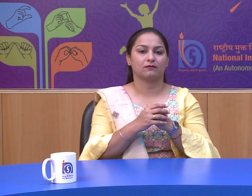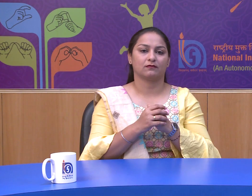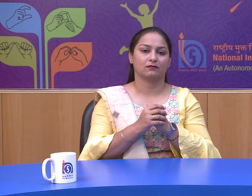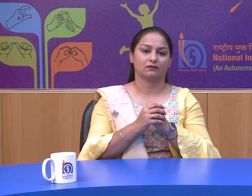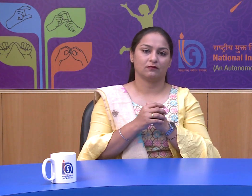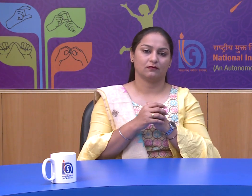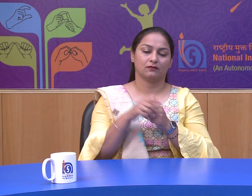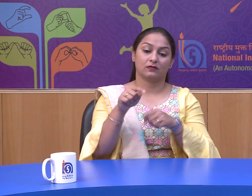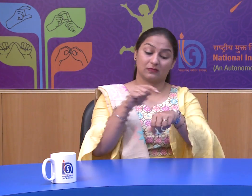in